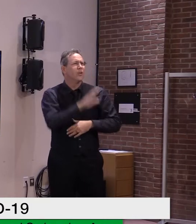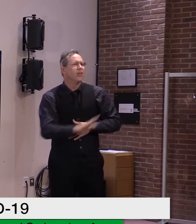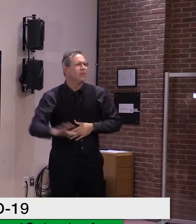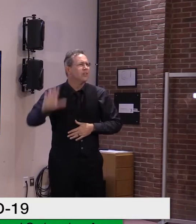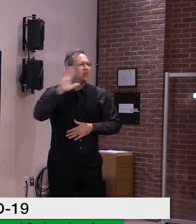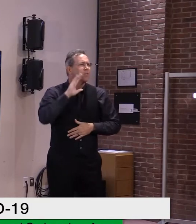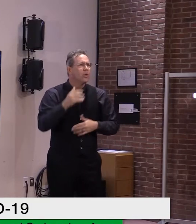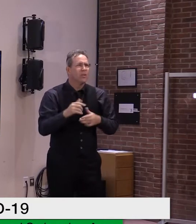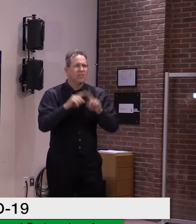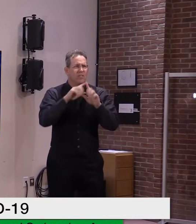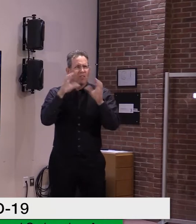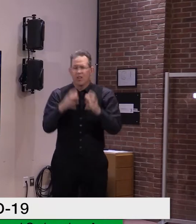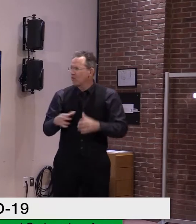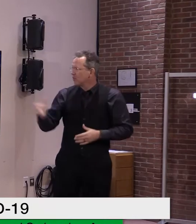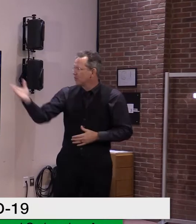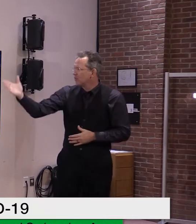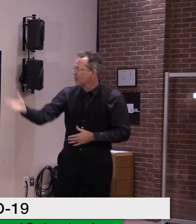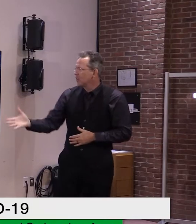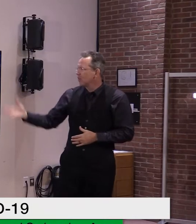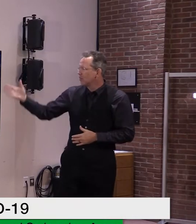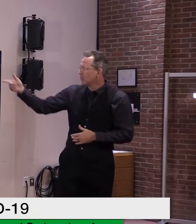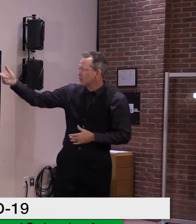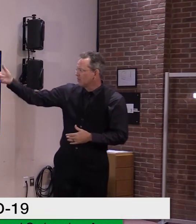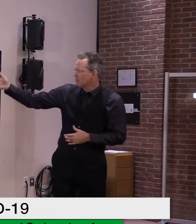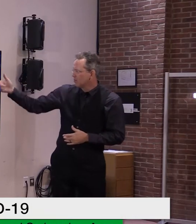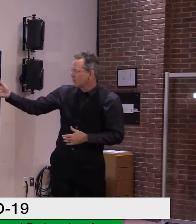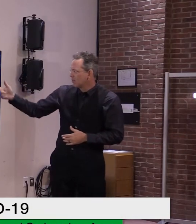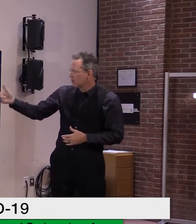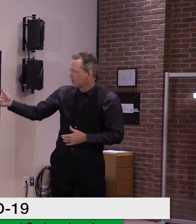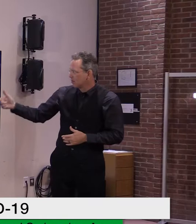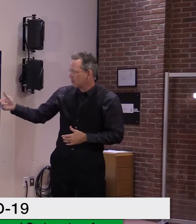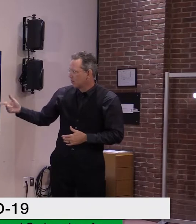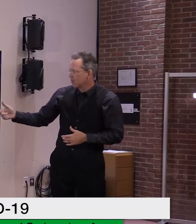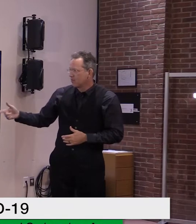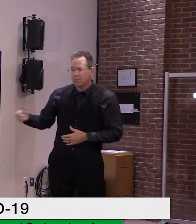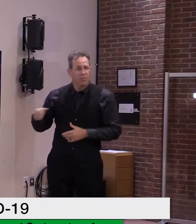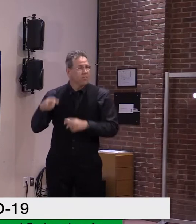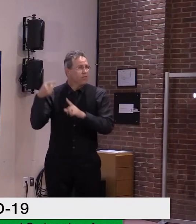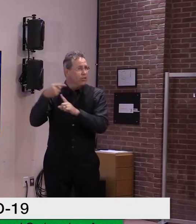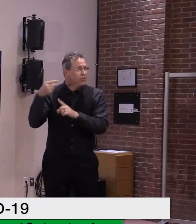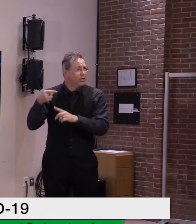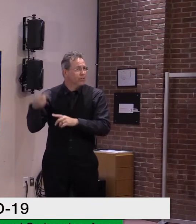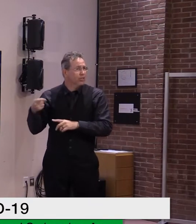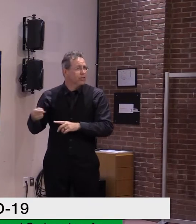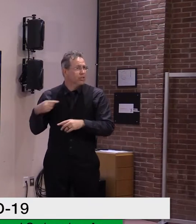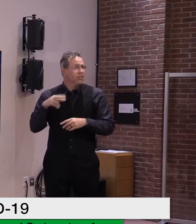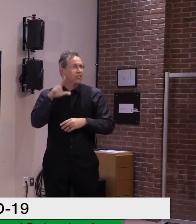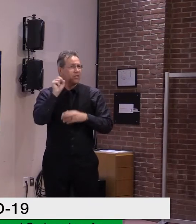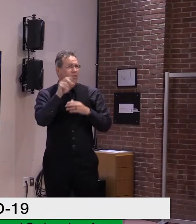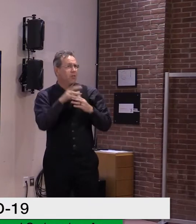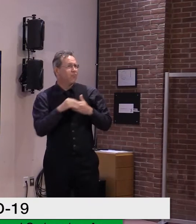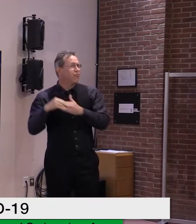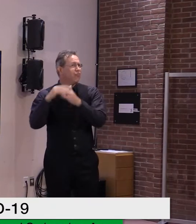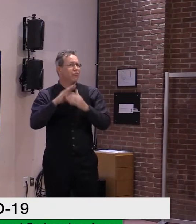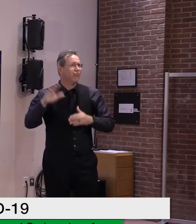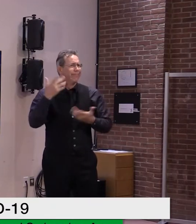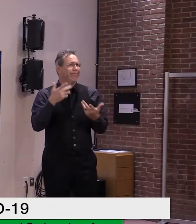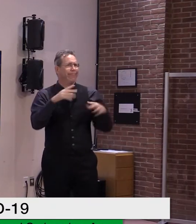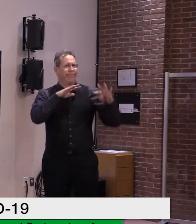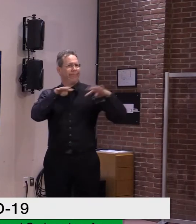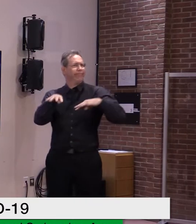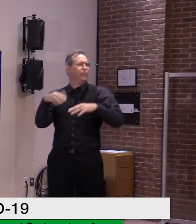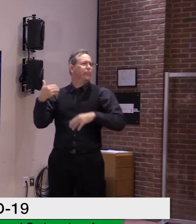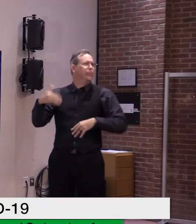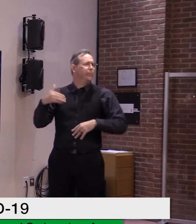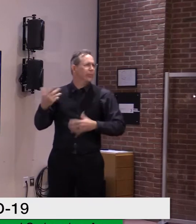most doses administered generally and also among the 65 and older population. We have the highest percentage of our residents